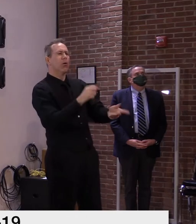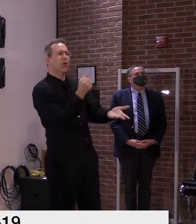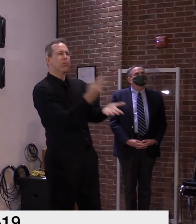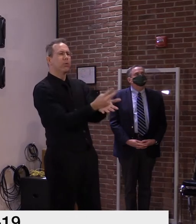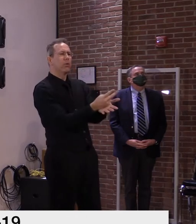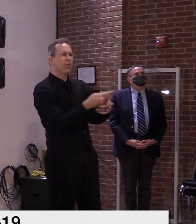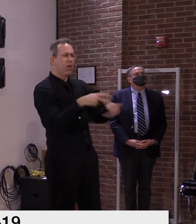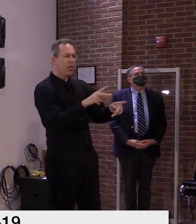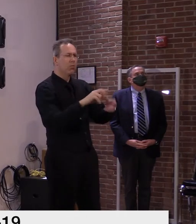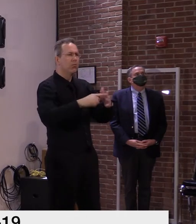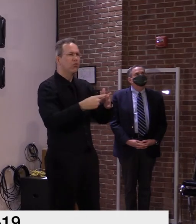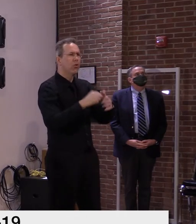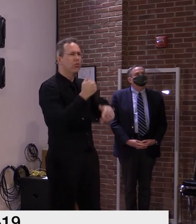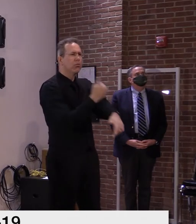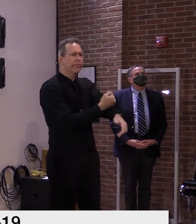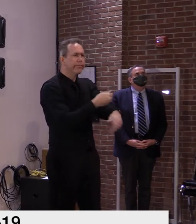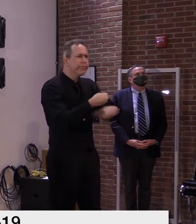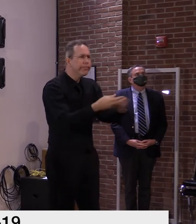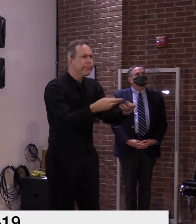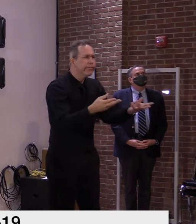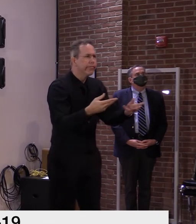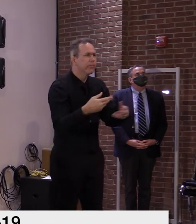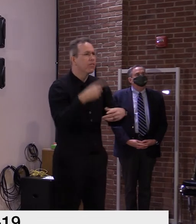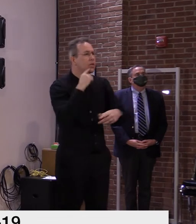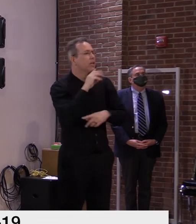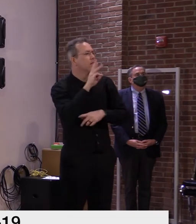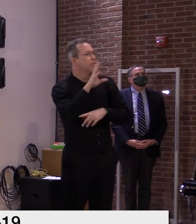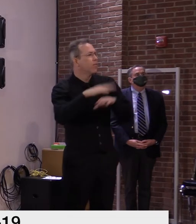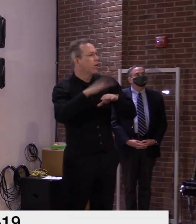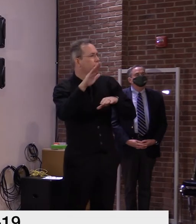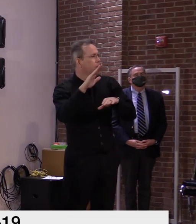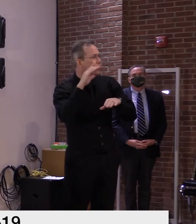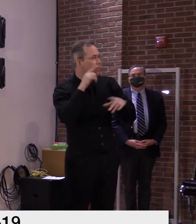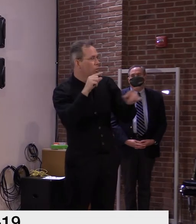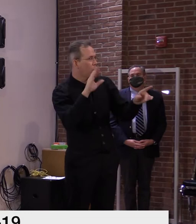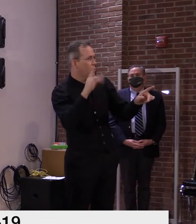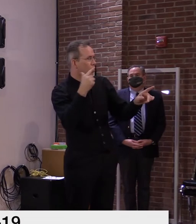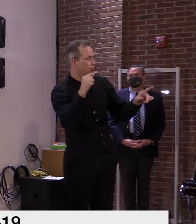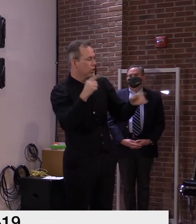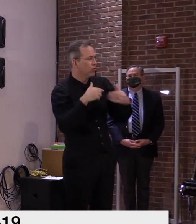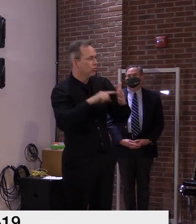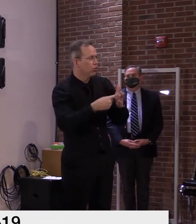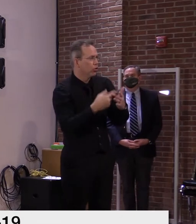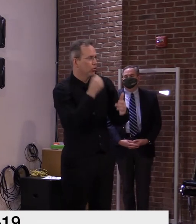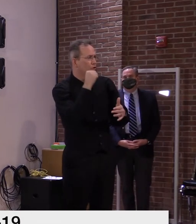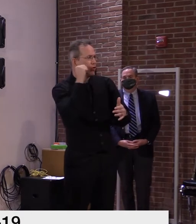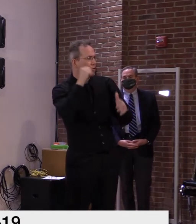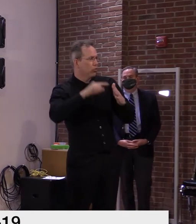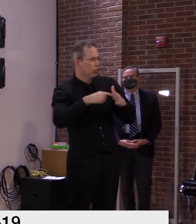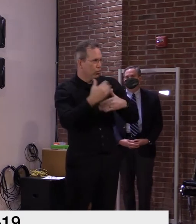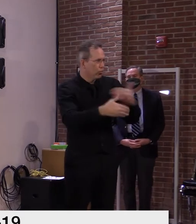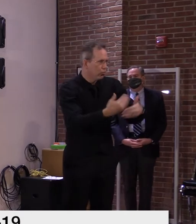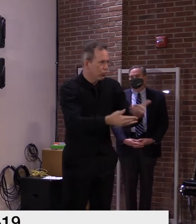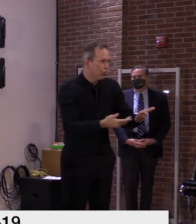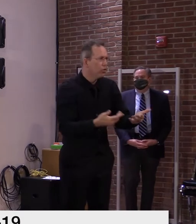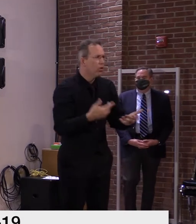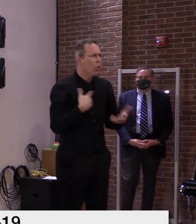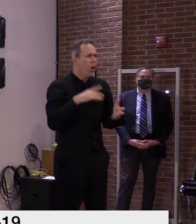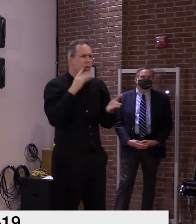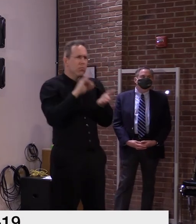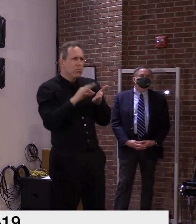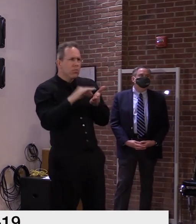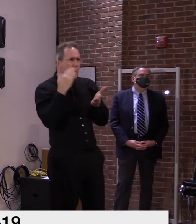65. Now, that was an allotment that was unanticipated, but we knew the supply was limited. I think it was about